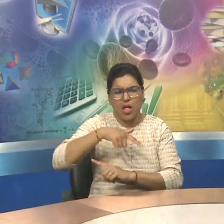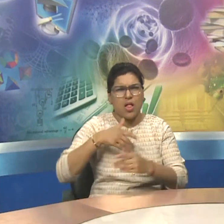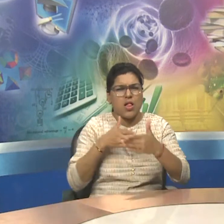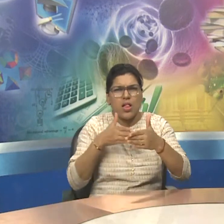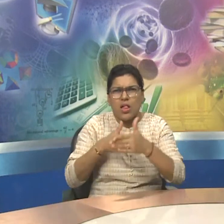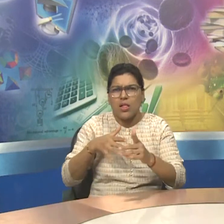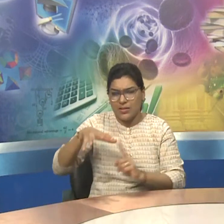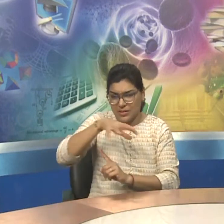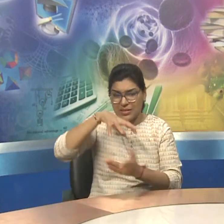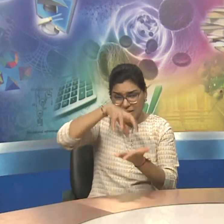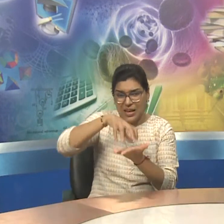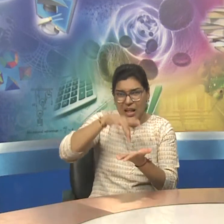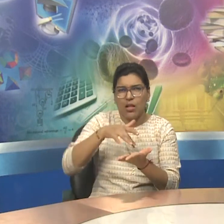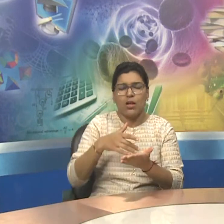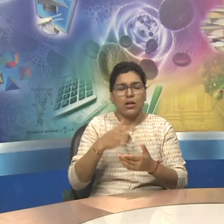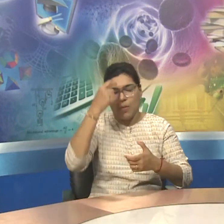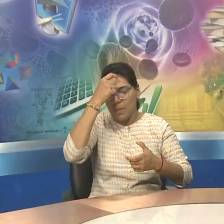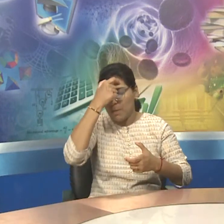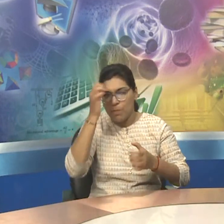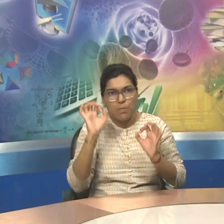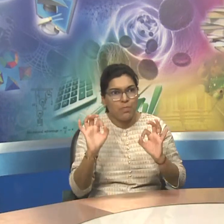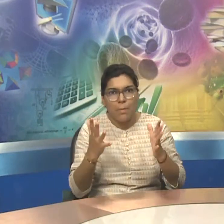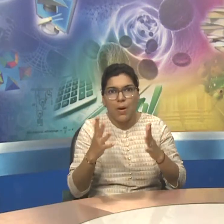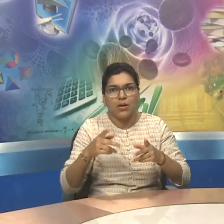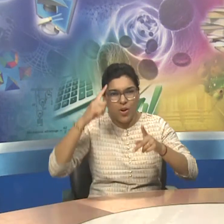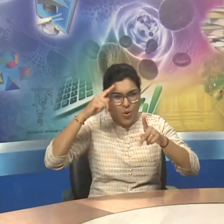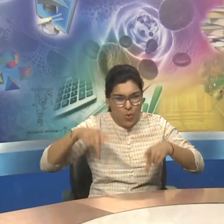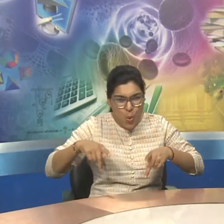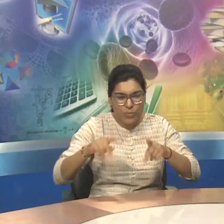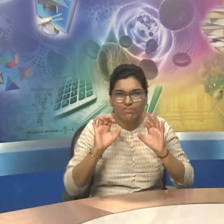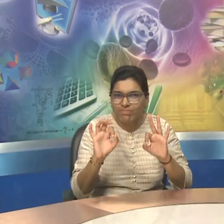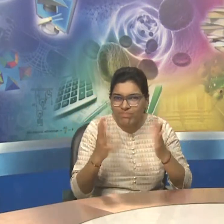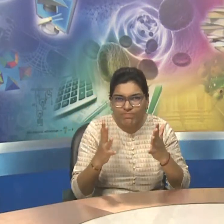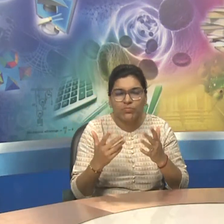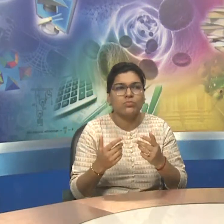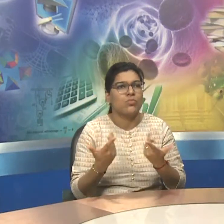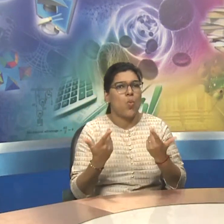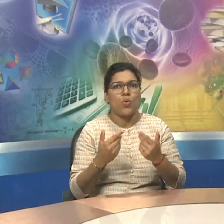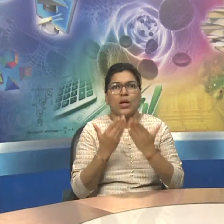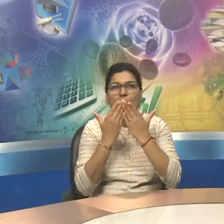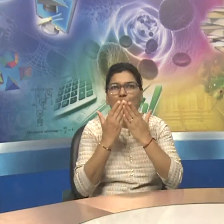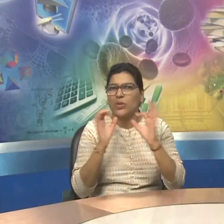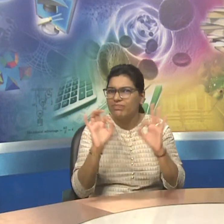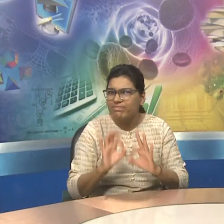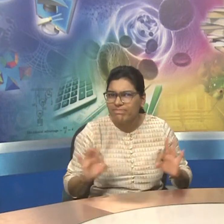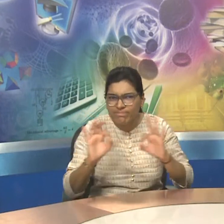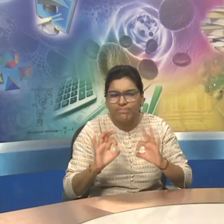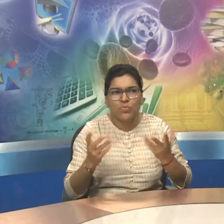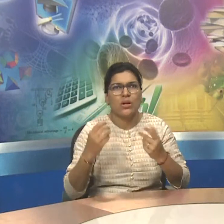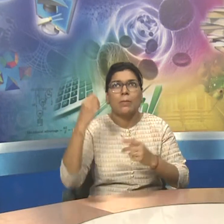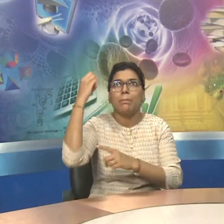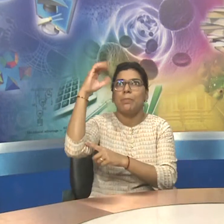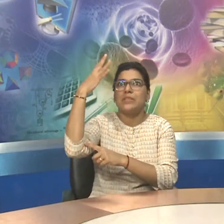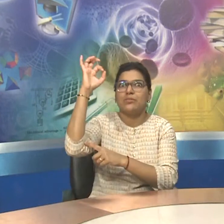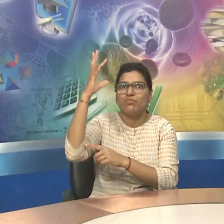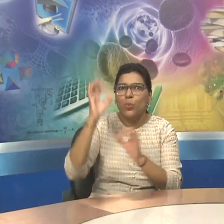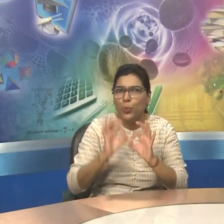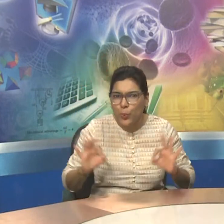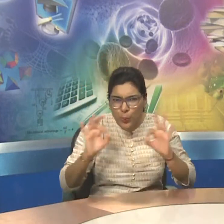party developed my area, then I'll vote them again and again in